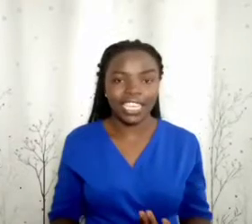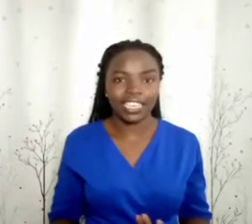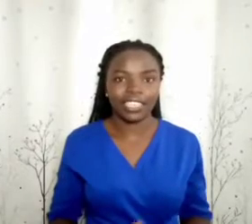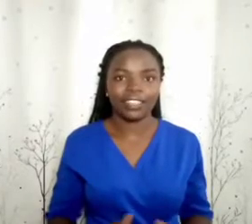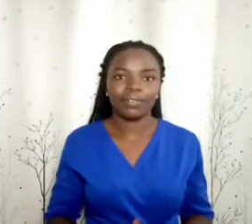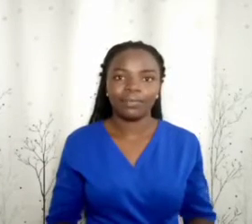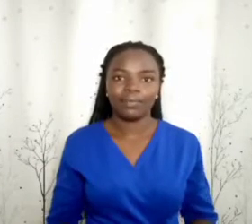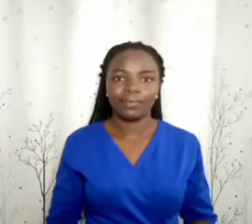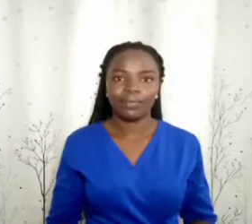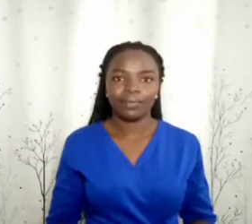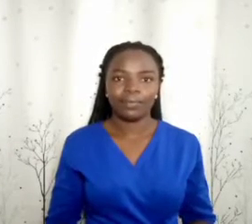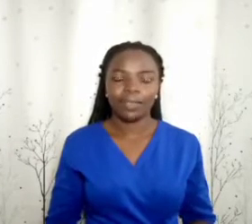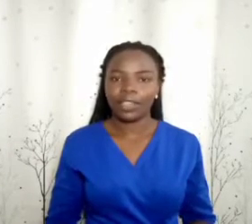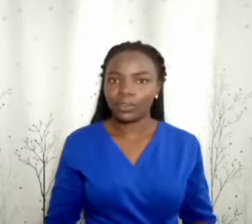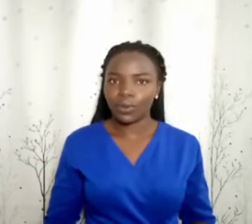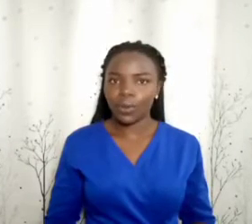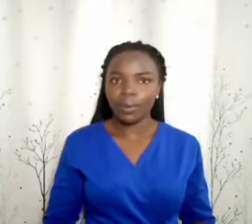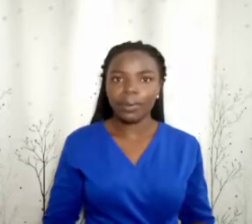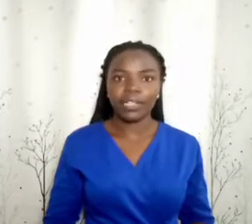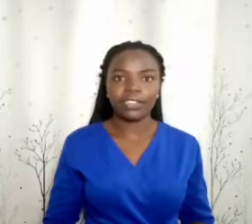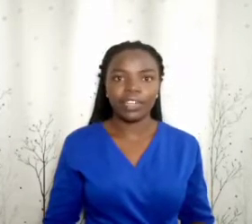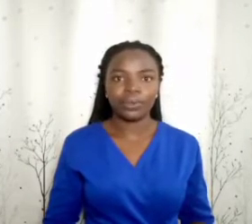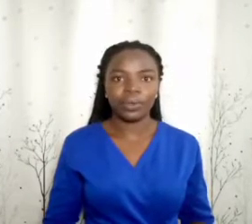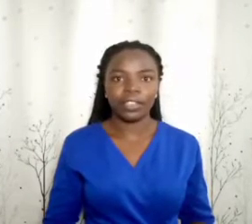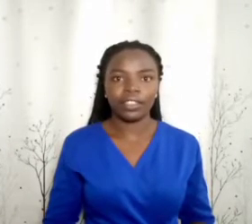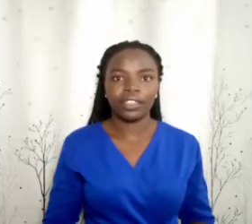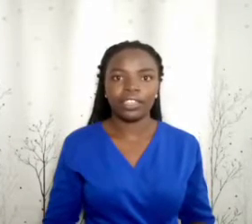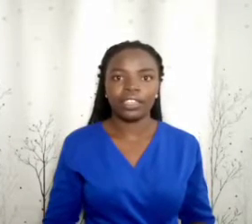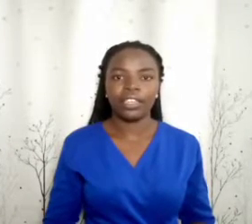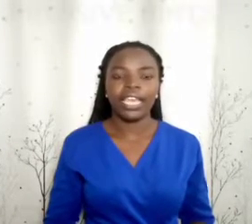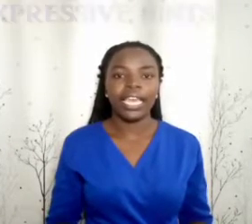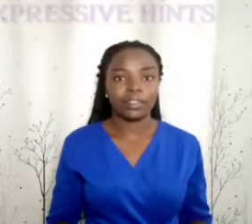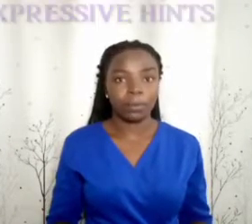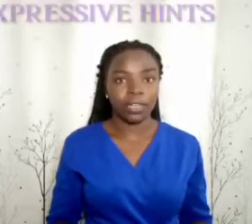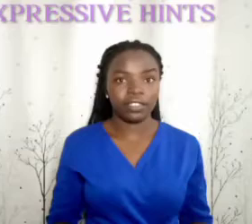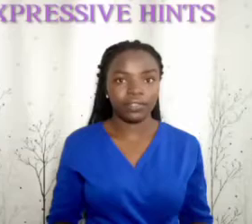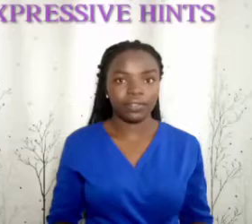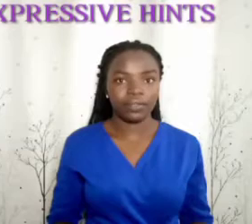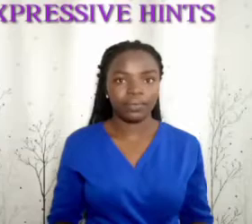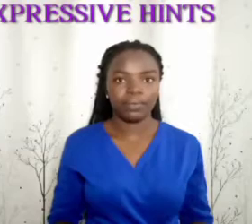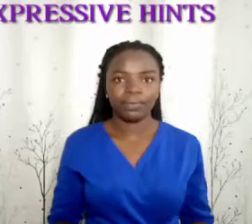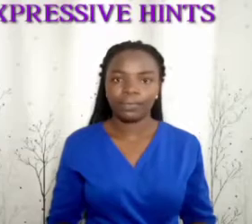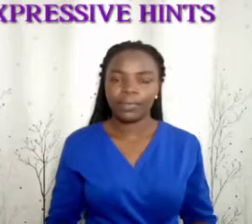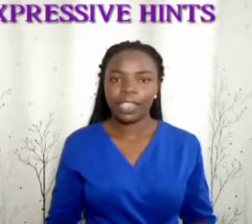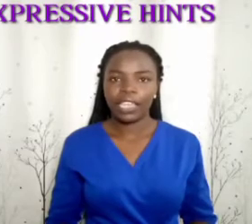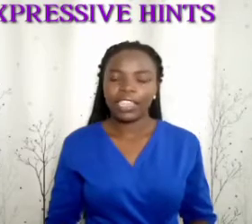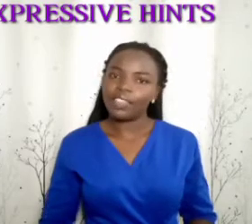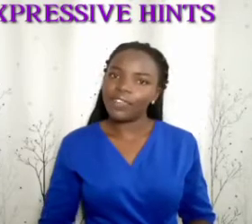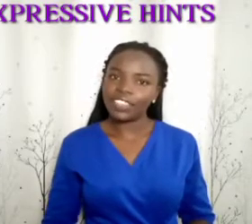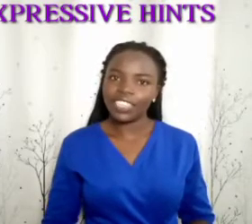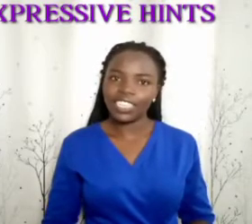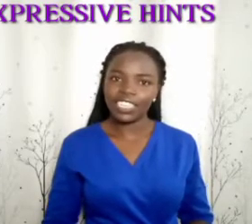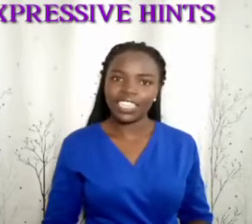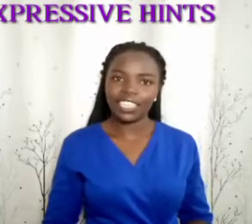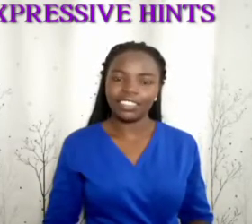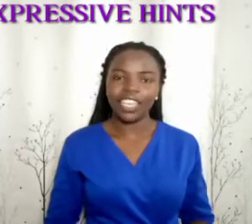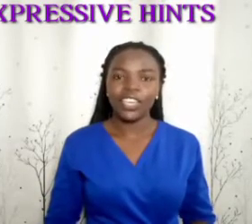signing. So we will start with expressive. The first hint is you